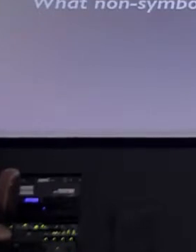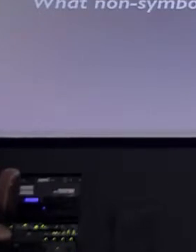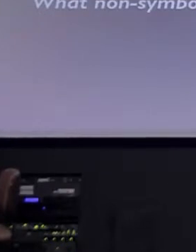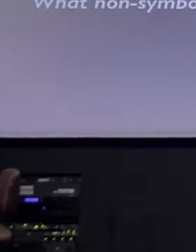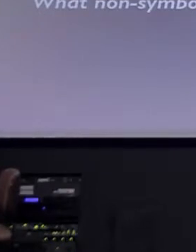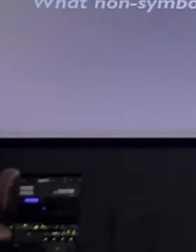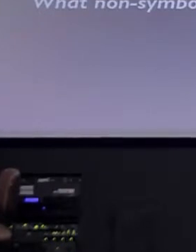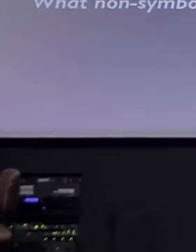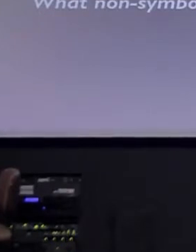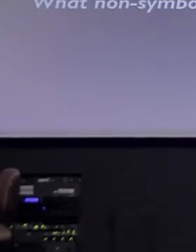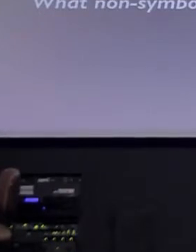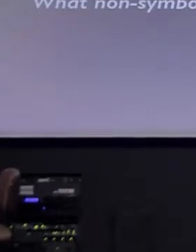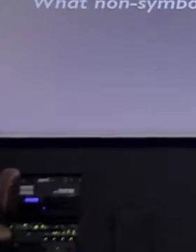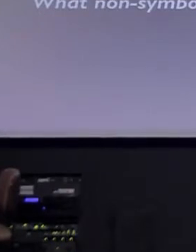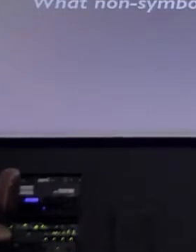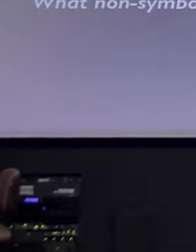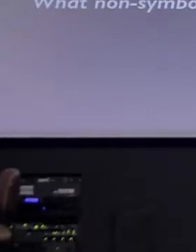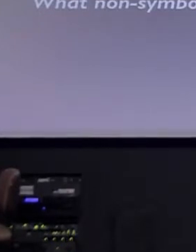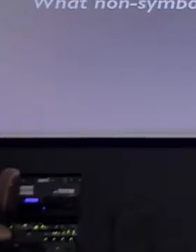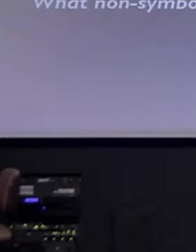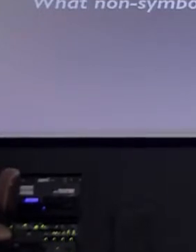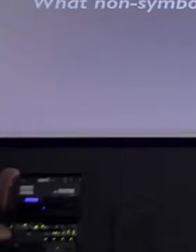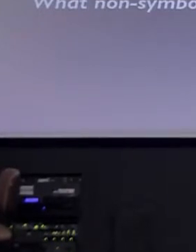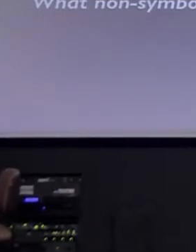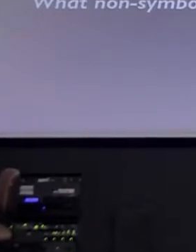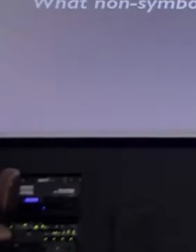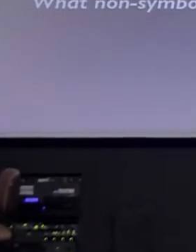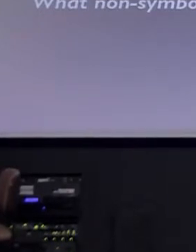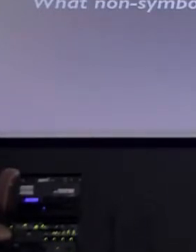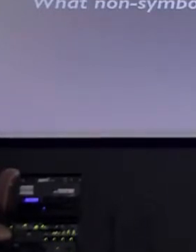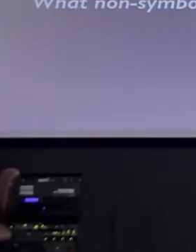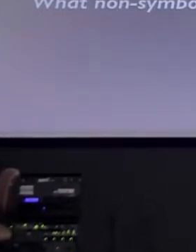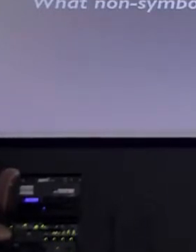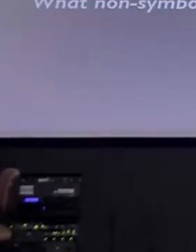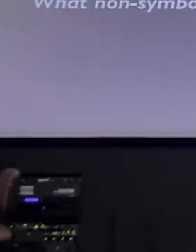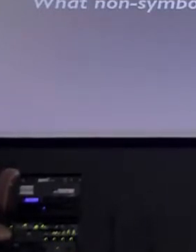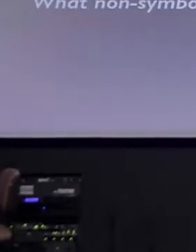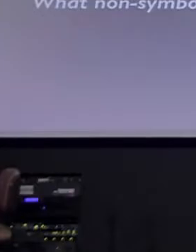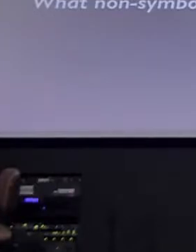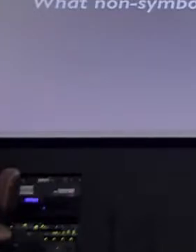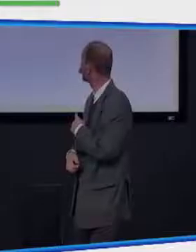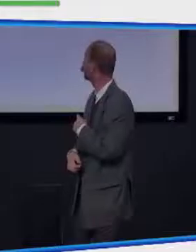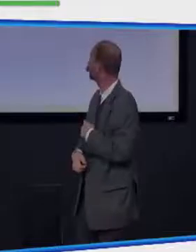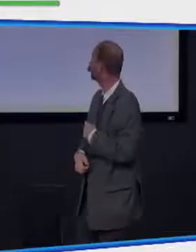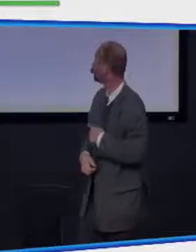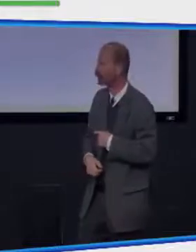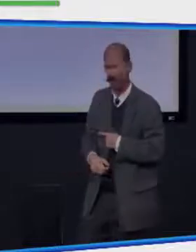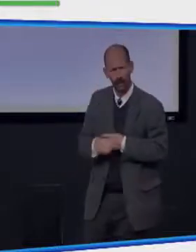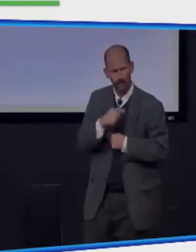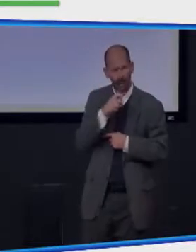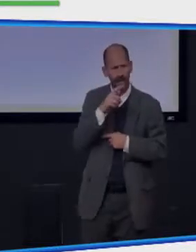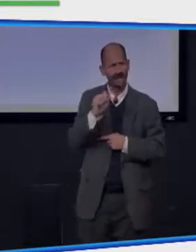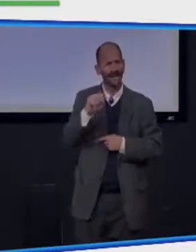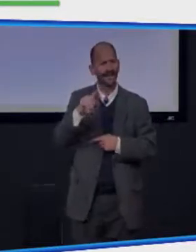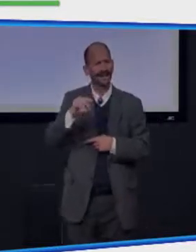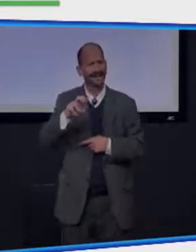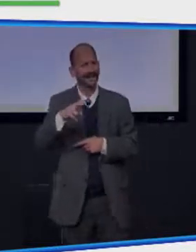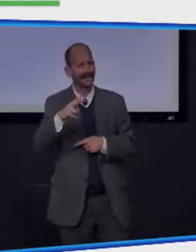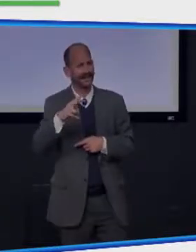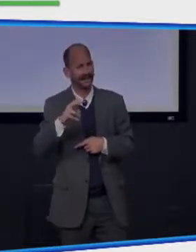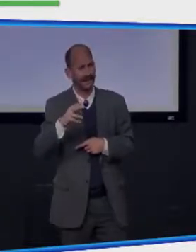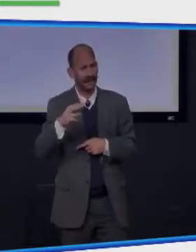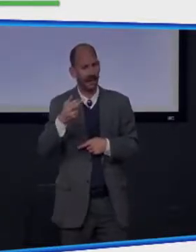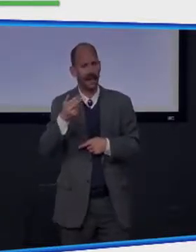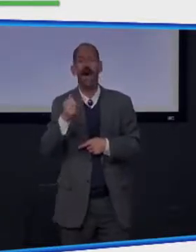grounding problem. Stefan Harnaert in 1990 wrote a very influential paper on the